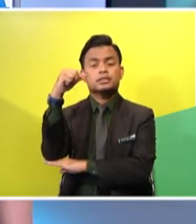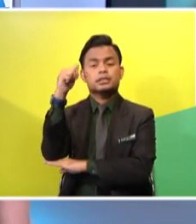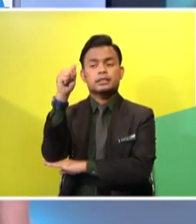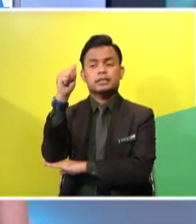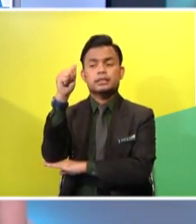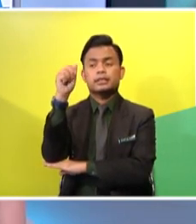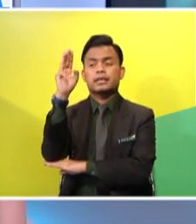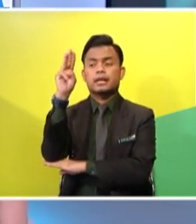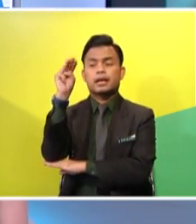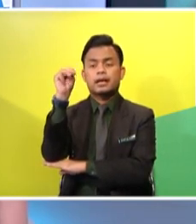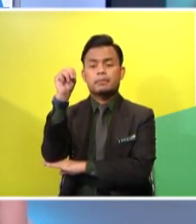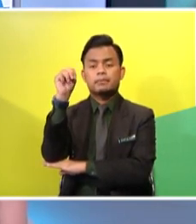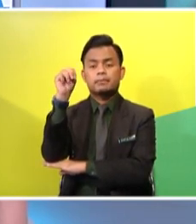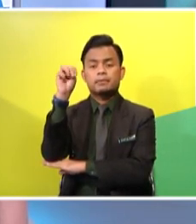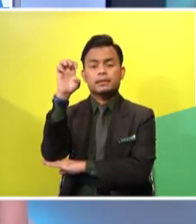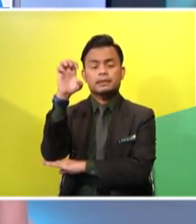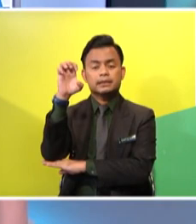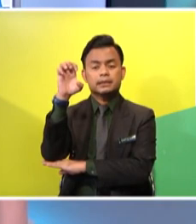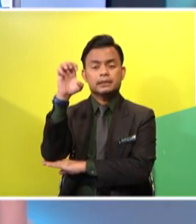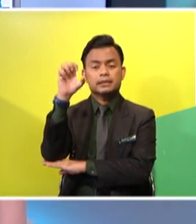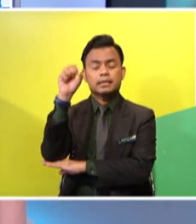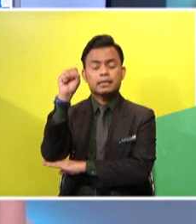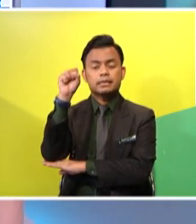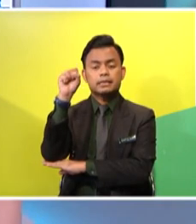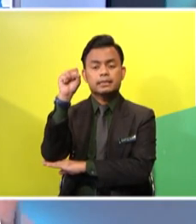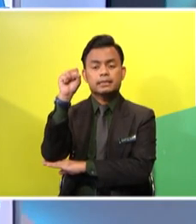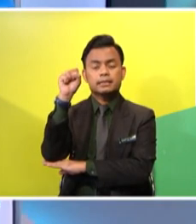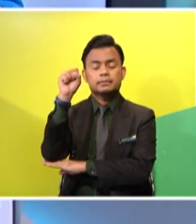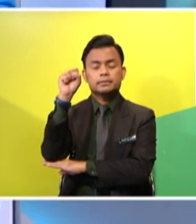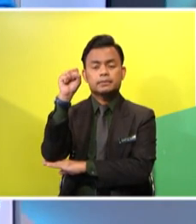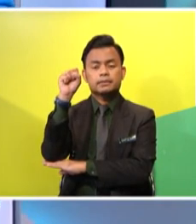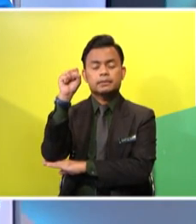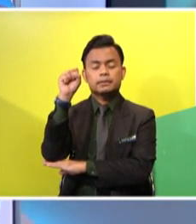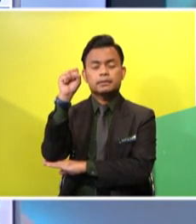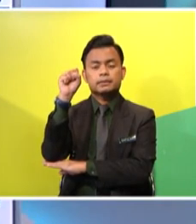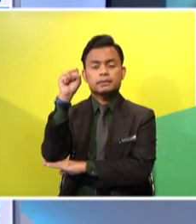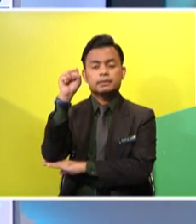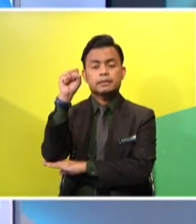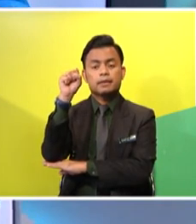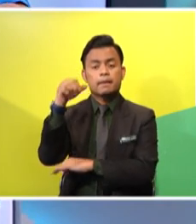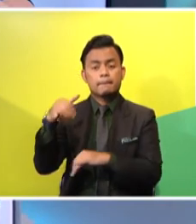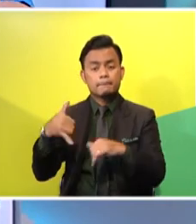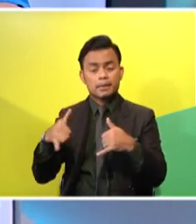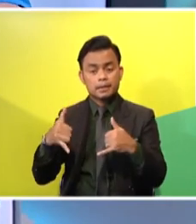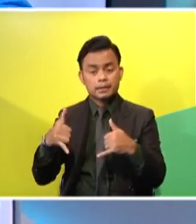A M E S. Playing computer